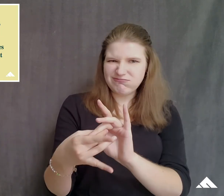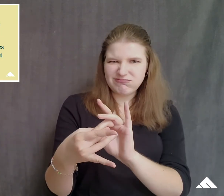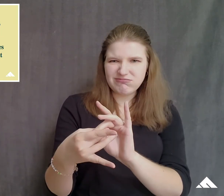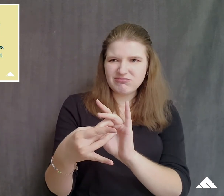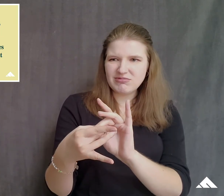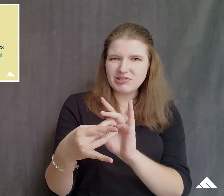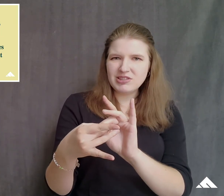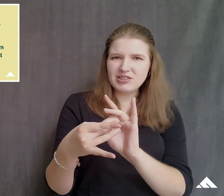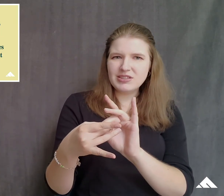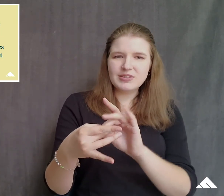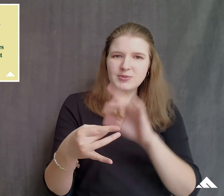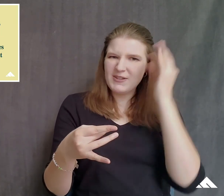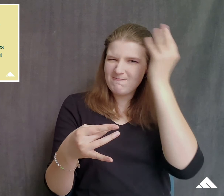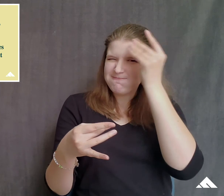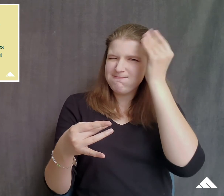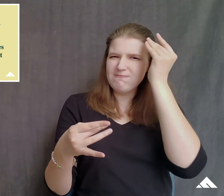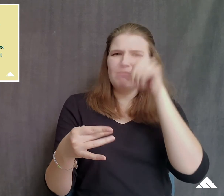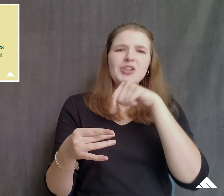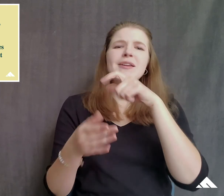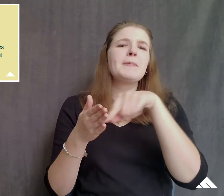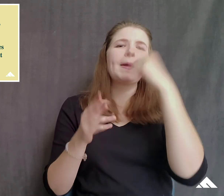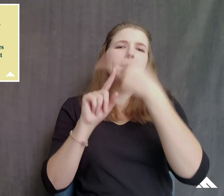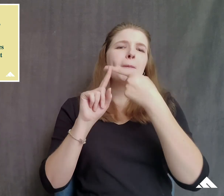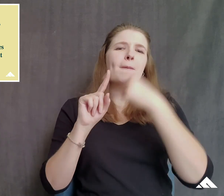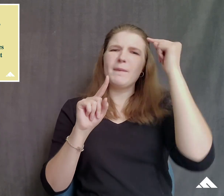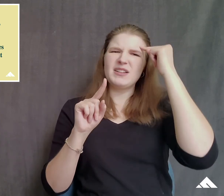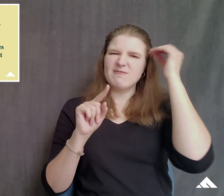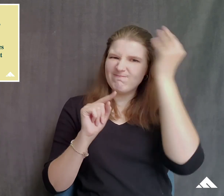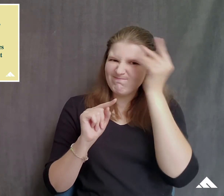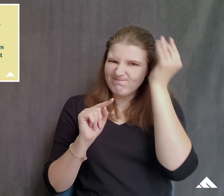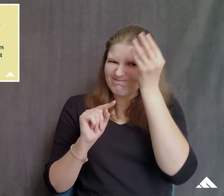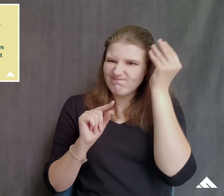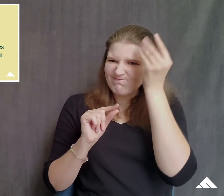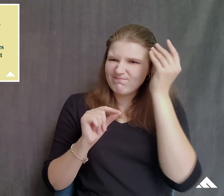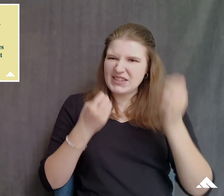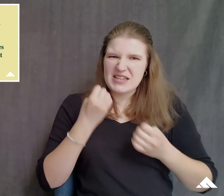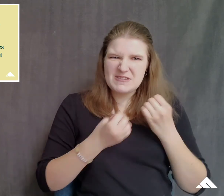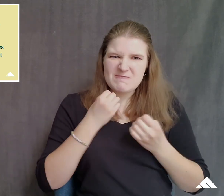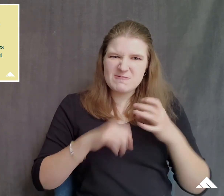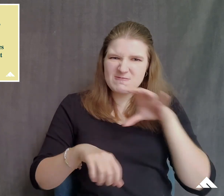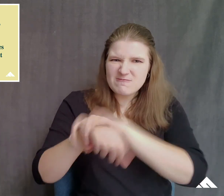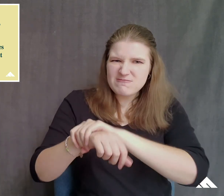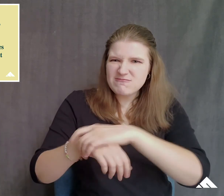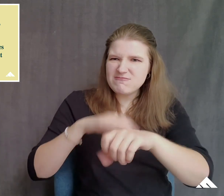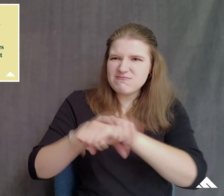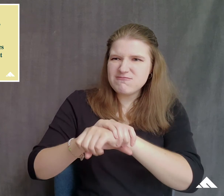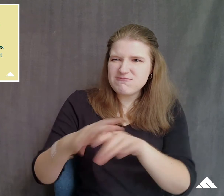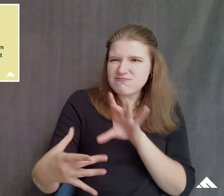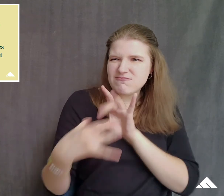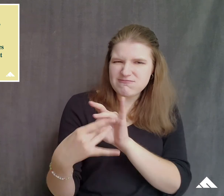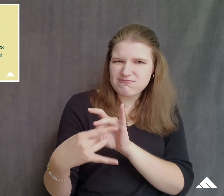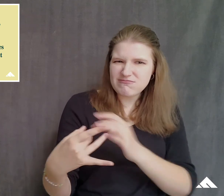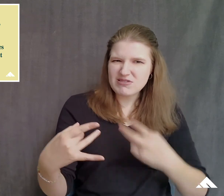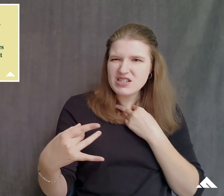We give them rent-free space in our mind, emotional shackles in our heart, and the right to torment us in the small hours